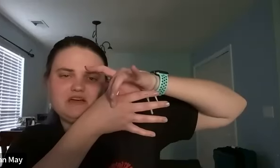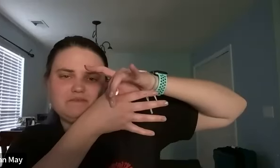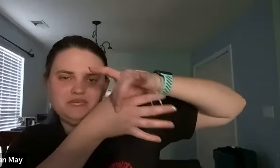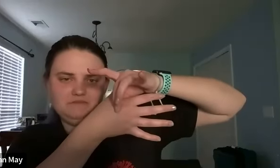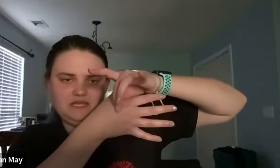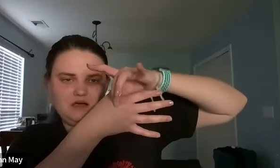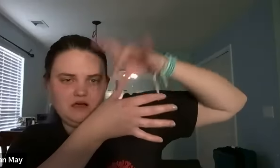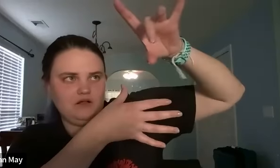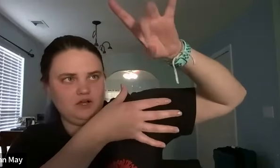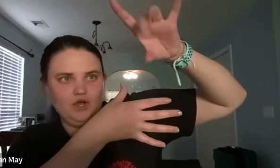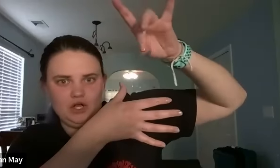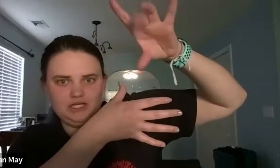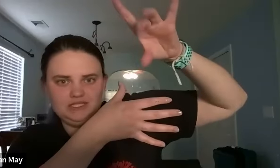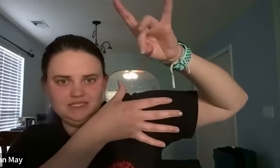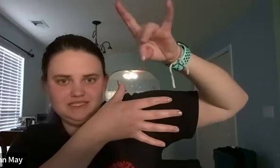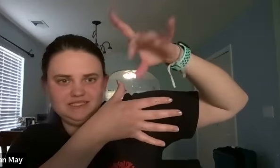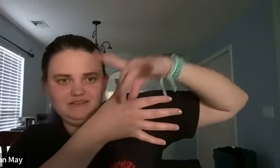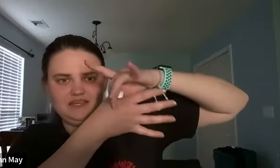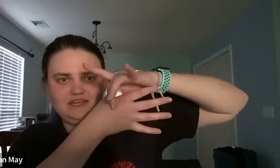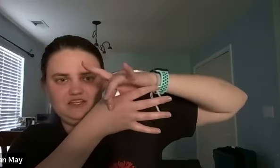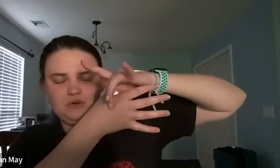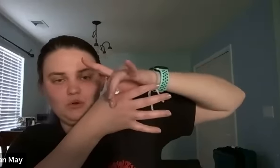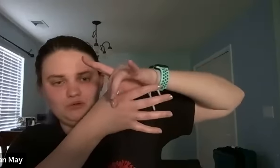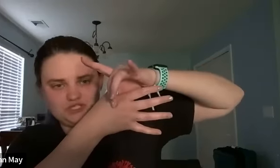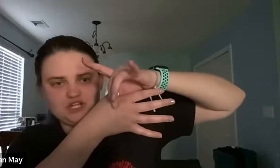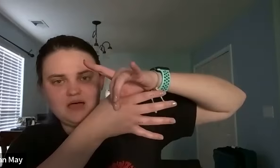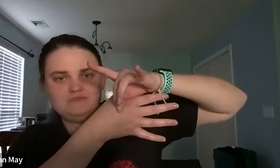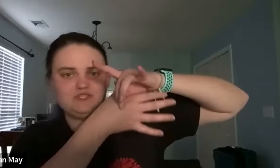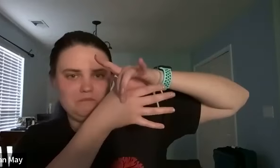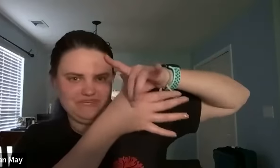of meat being hung on a hook, like in a, you know, an old butcher shop. So meat.